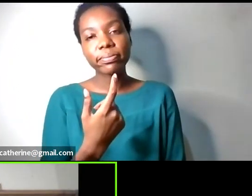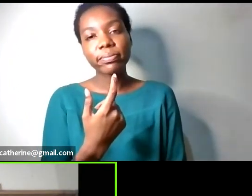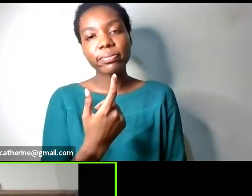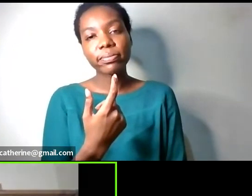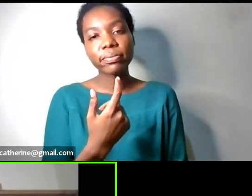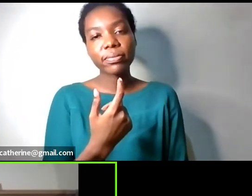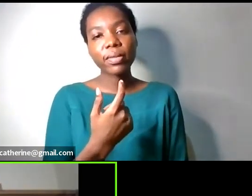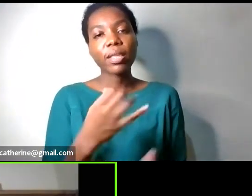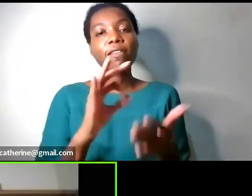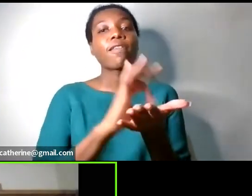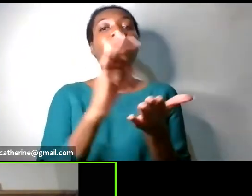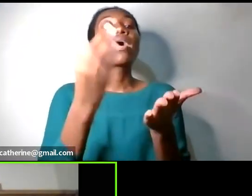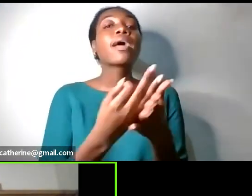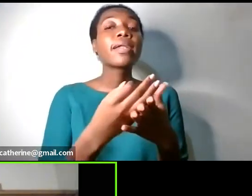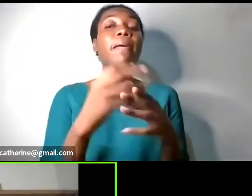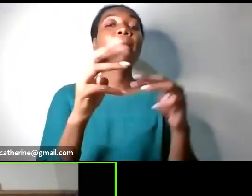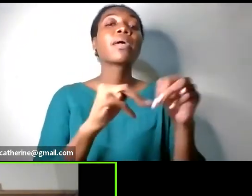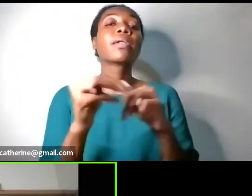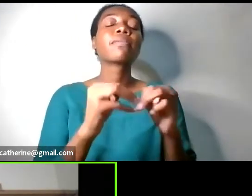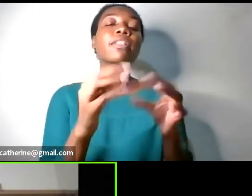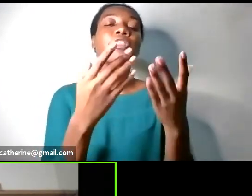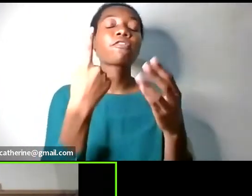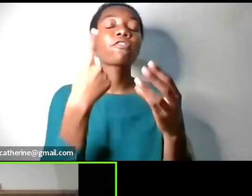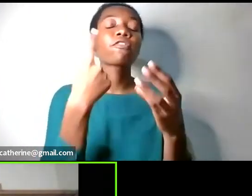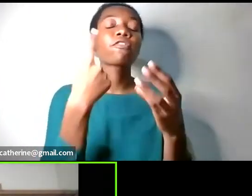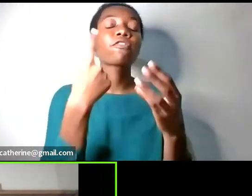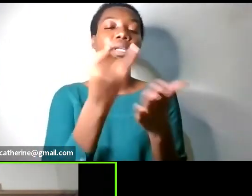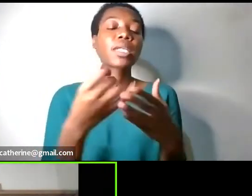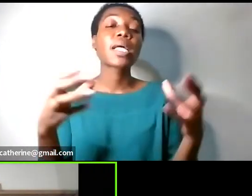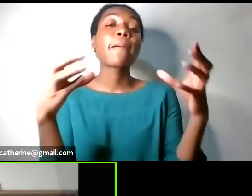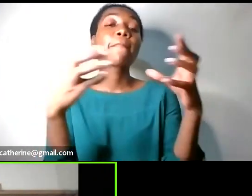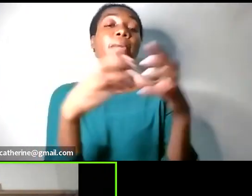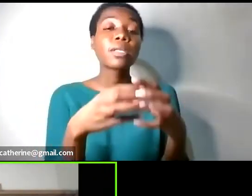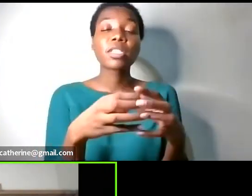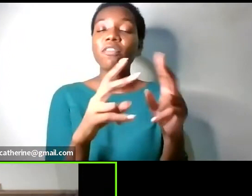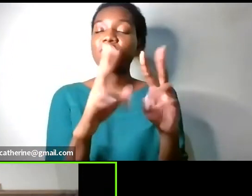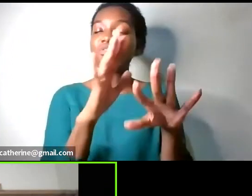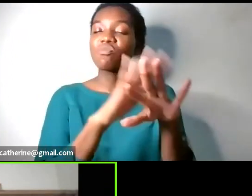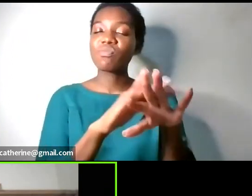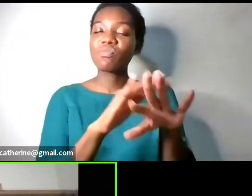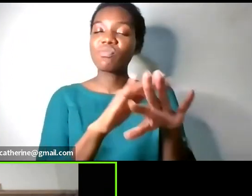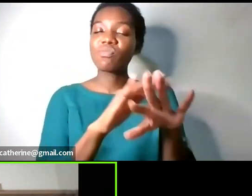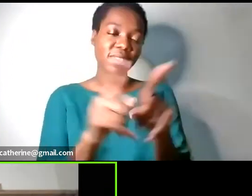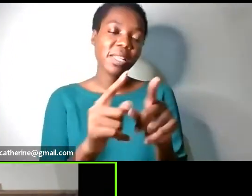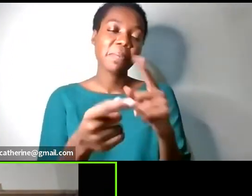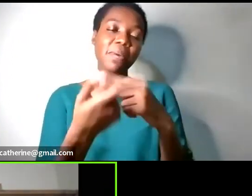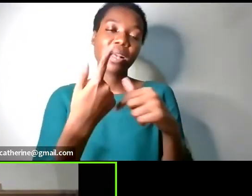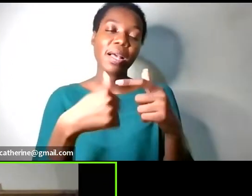fund management arms of insurance companies are as good as they come. They are as good as any